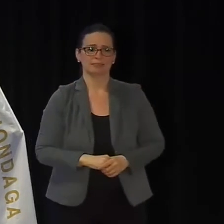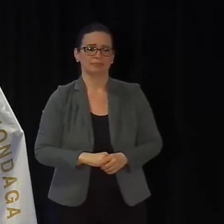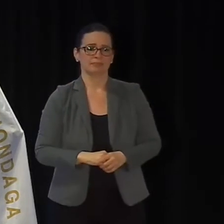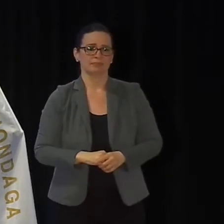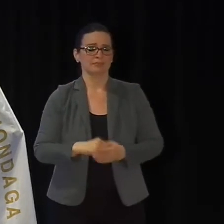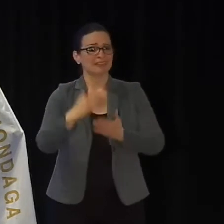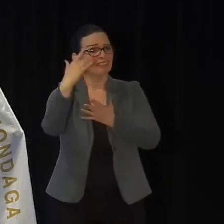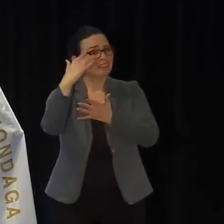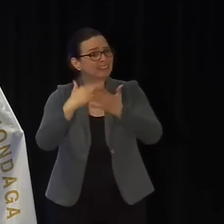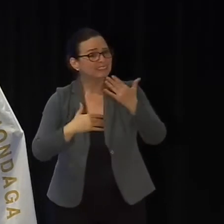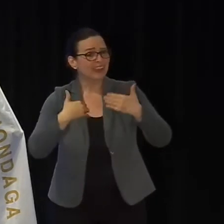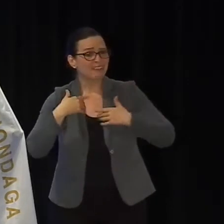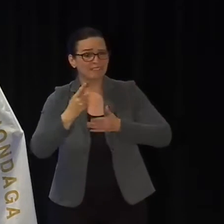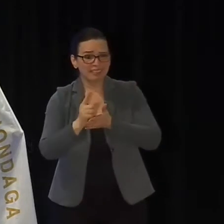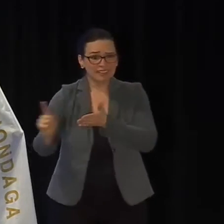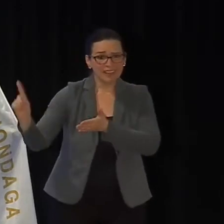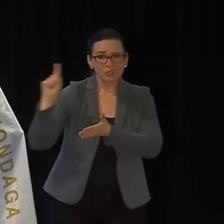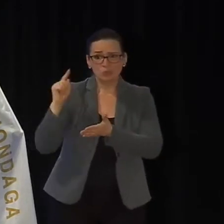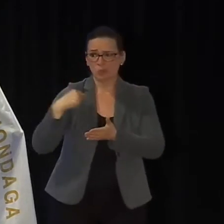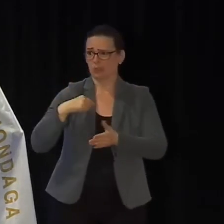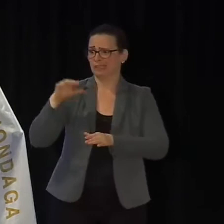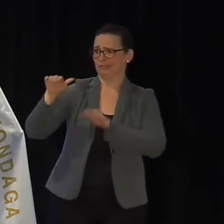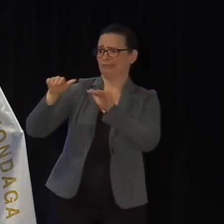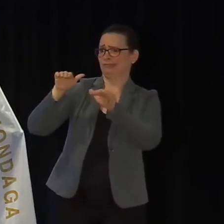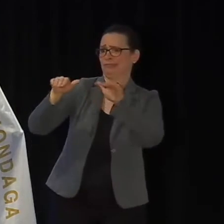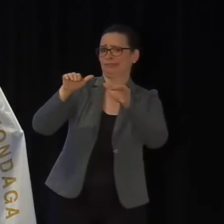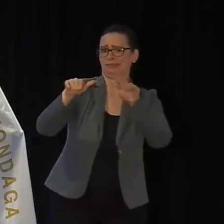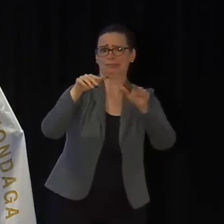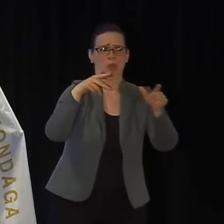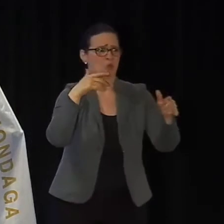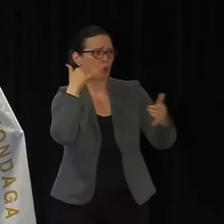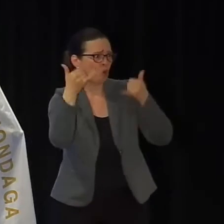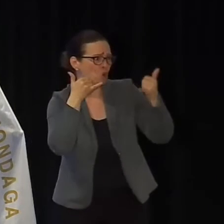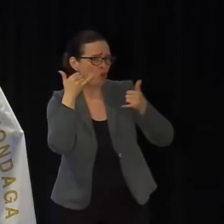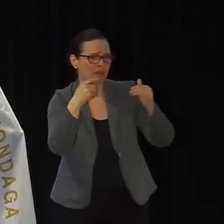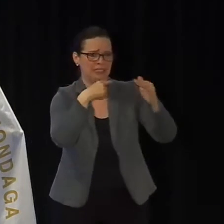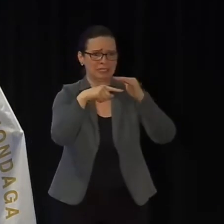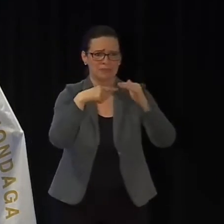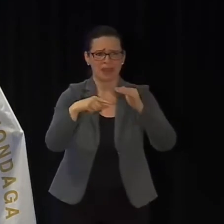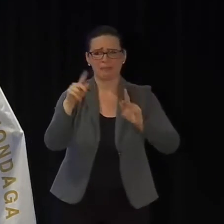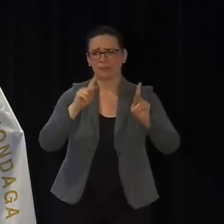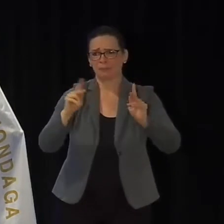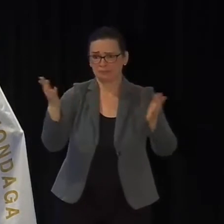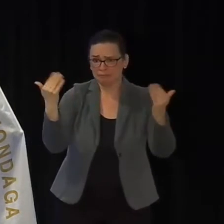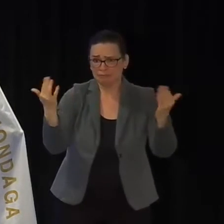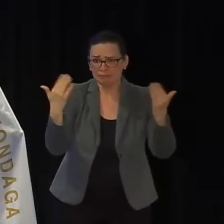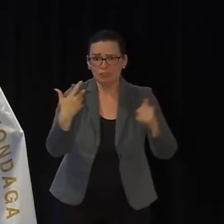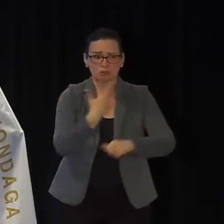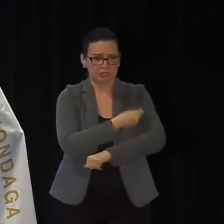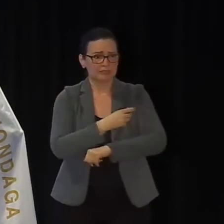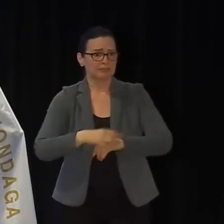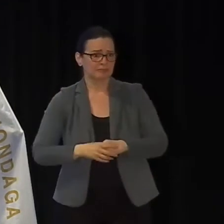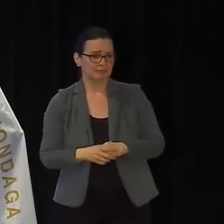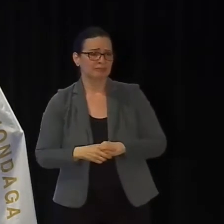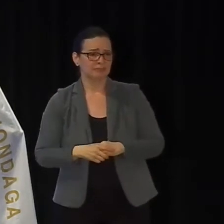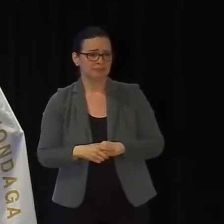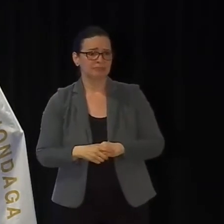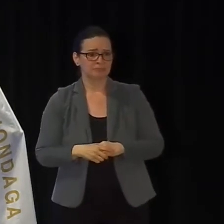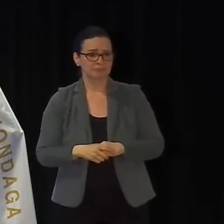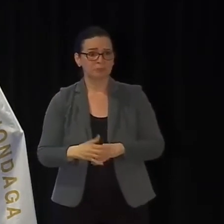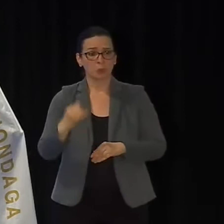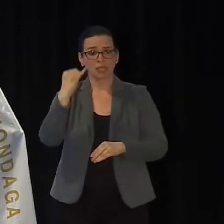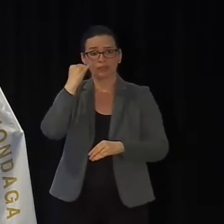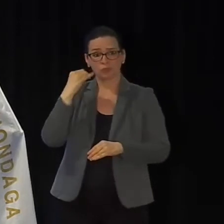last week. It doesn't think about it this way. So if we are paying 50 people to vaccinate, and based off of